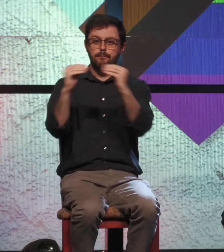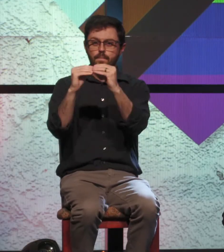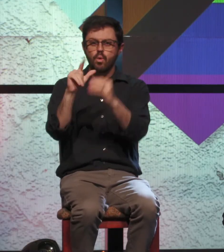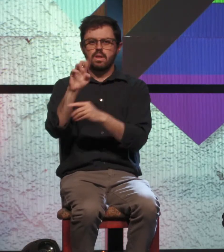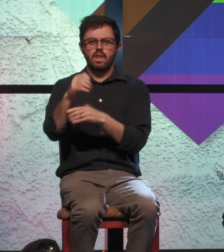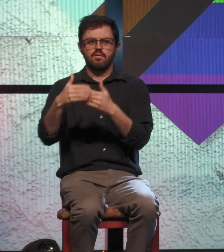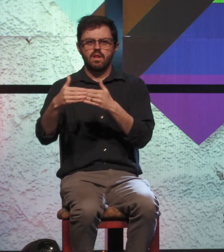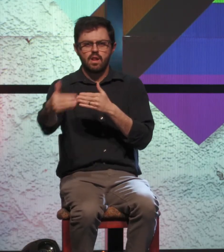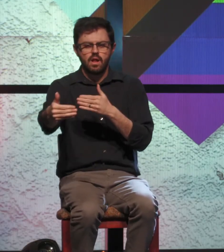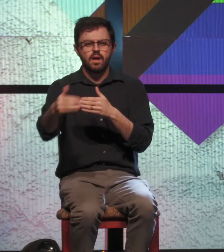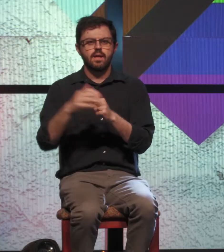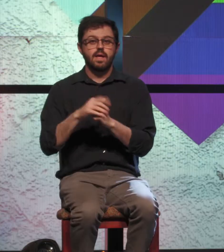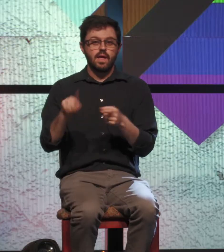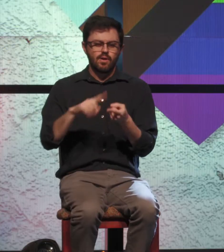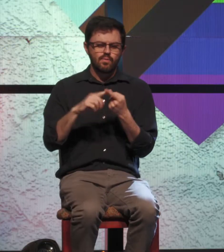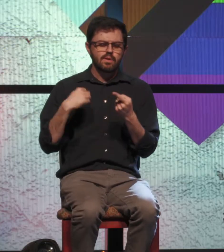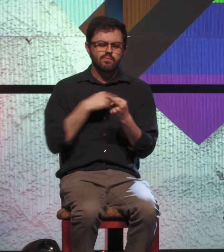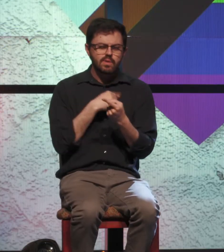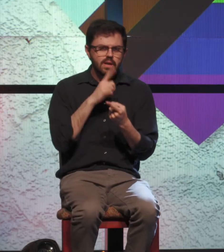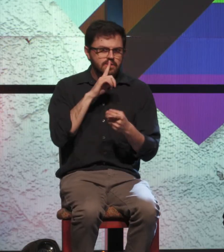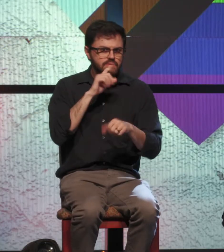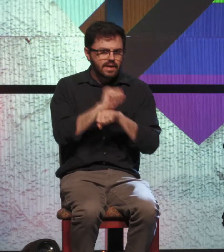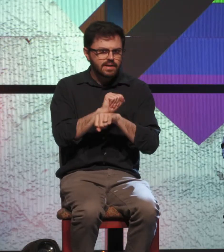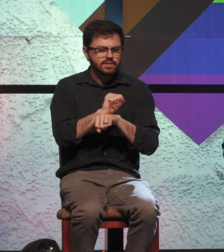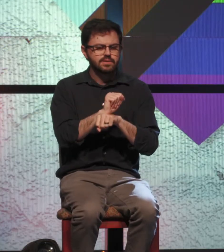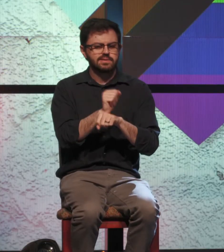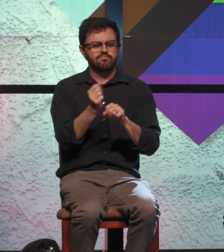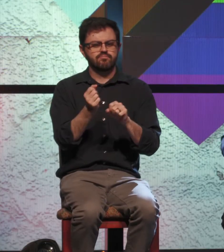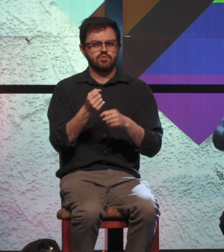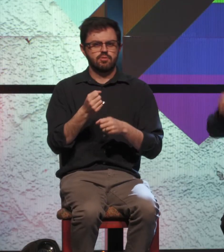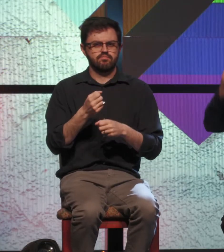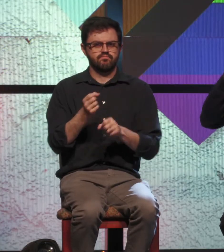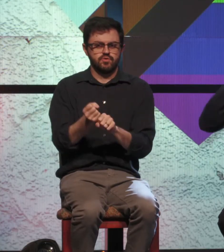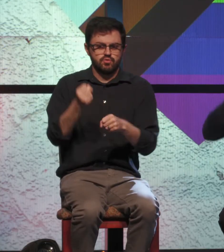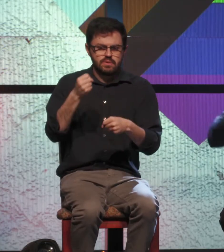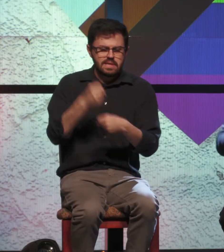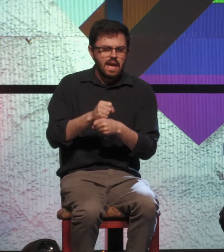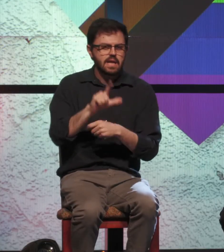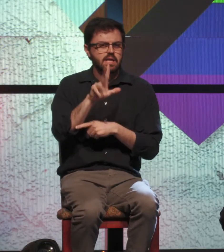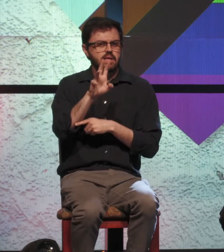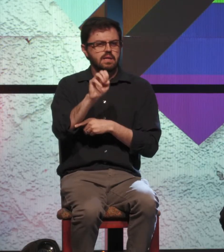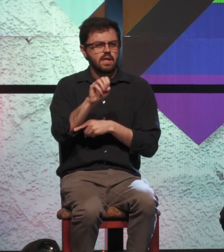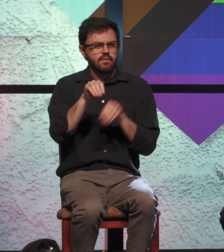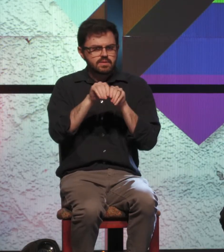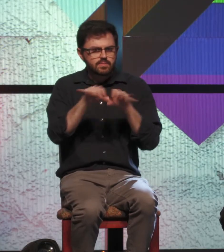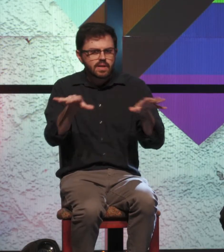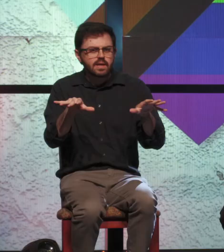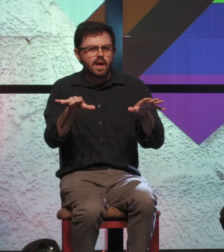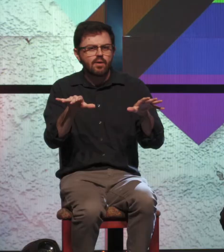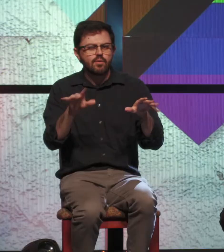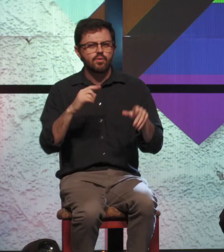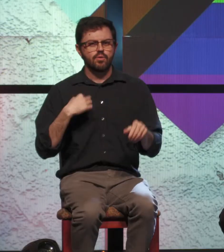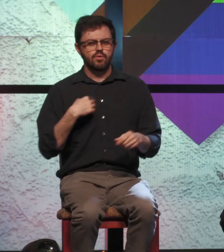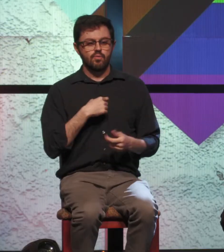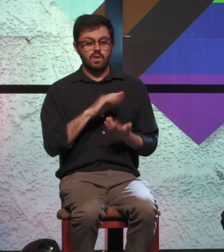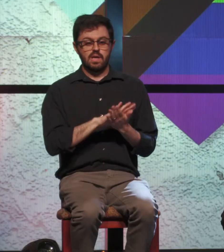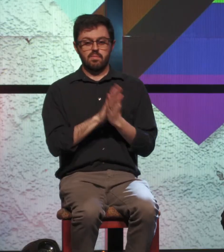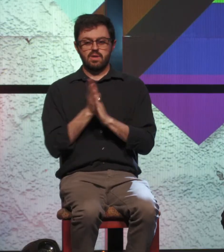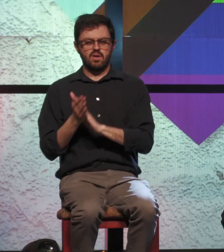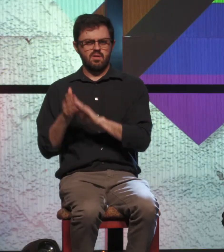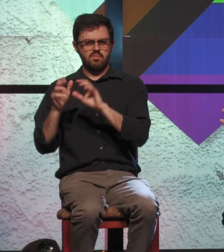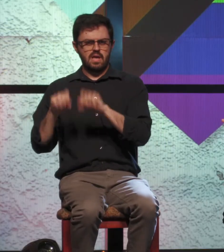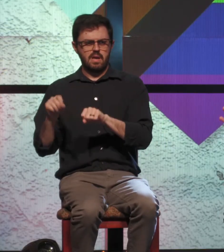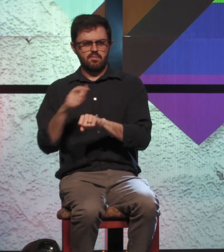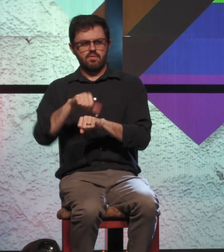we are actually creating love, when we're loving someone, we are making ourselves lovable, right? And if we're not doing that, then we're